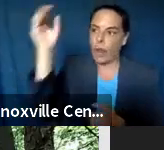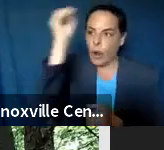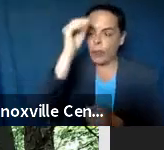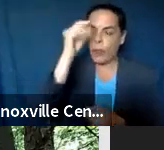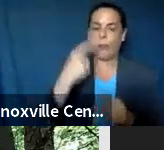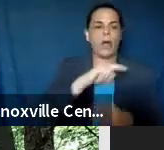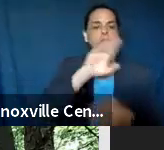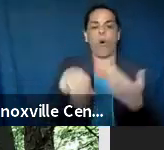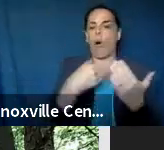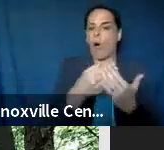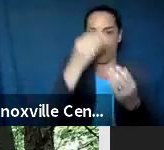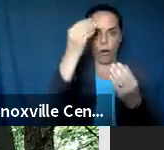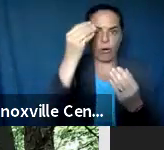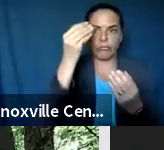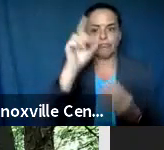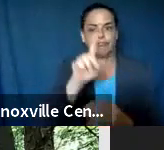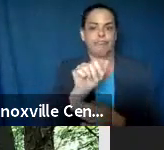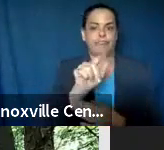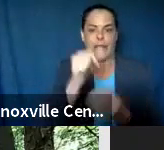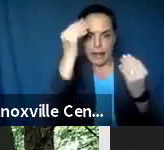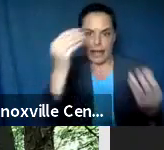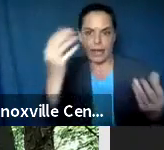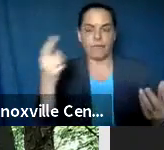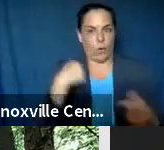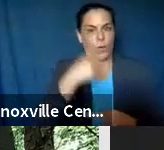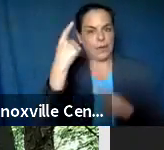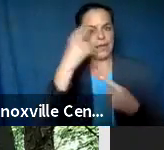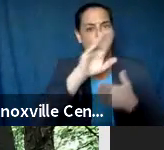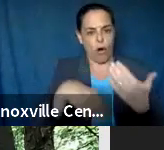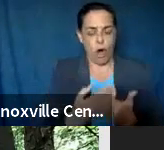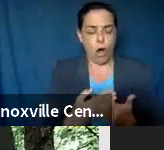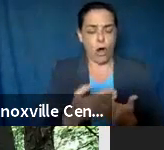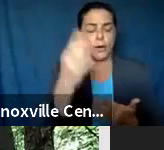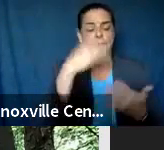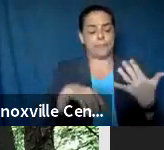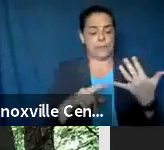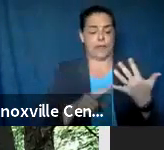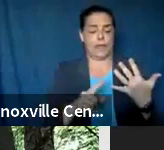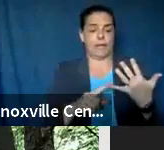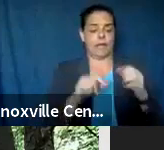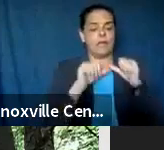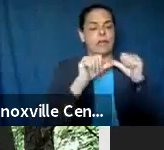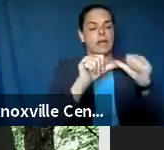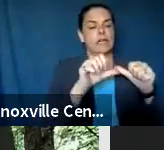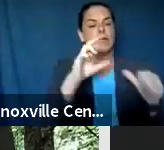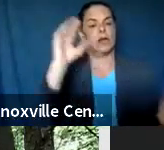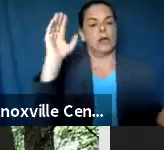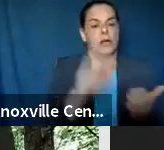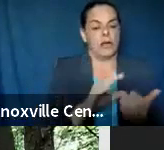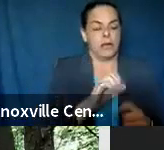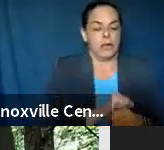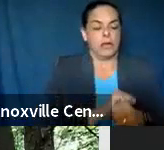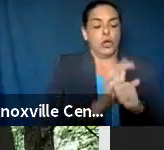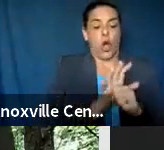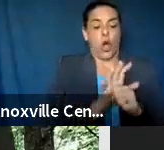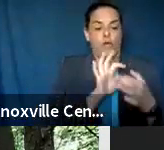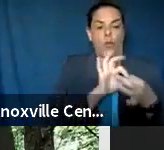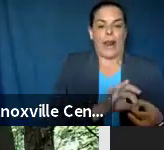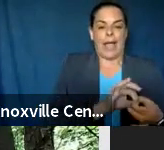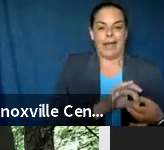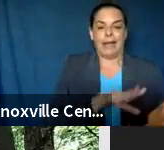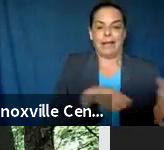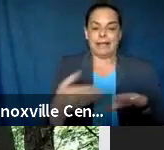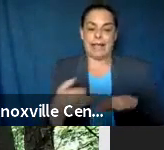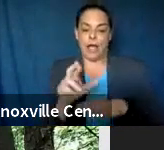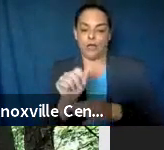data into consideration. Our fifth benchmark, sustained or decreased COVID-related death rate for